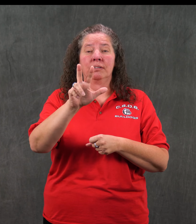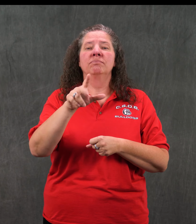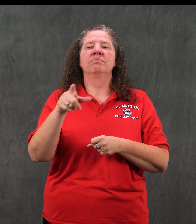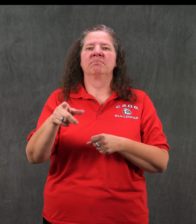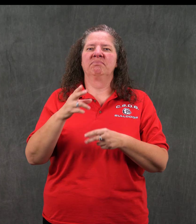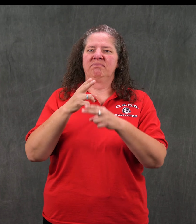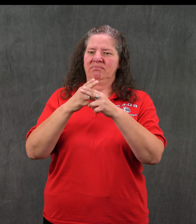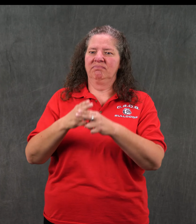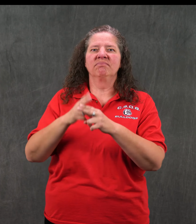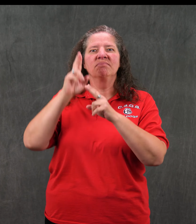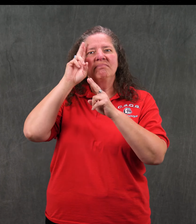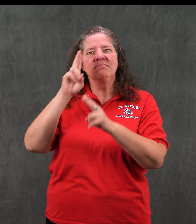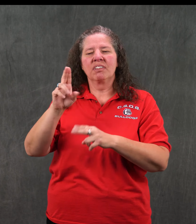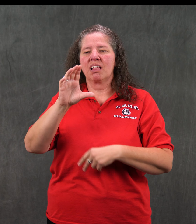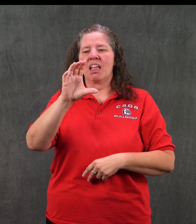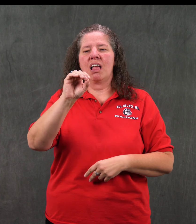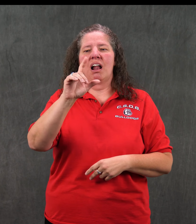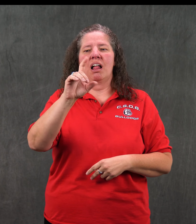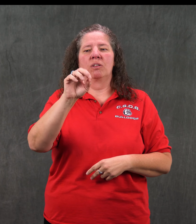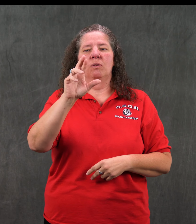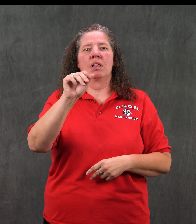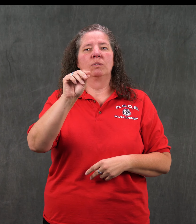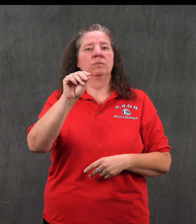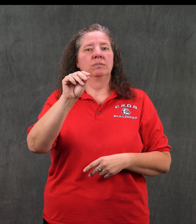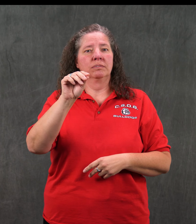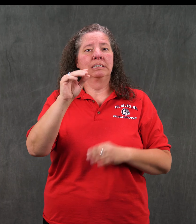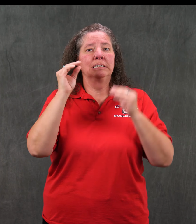she was named Colorado Teacher of the Year.